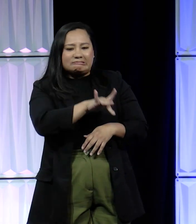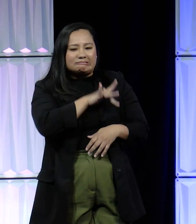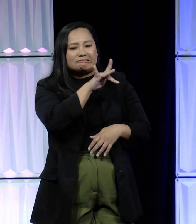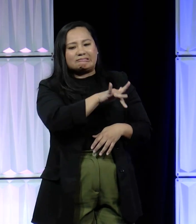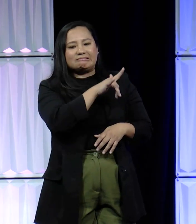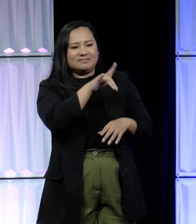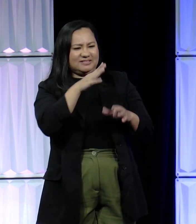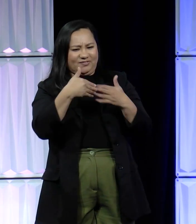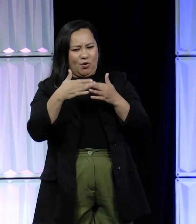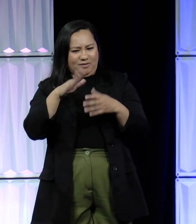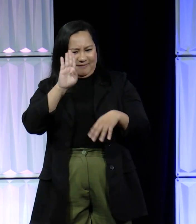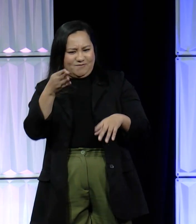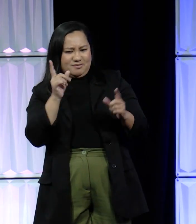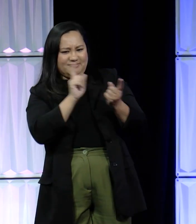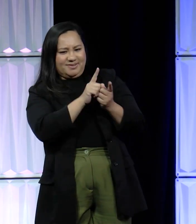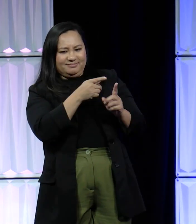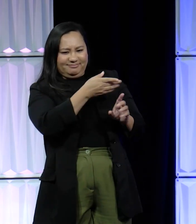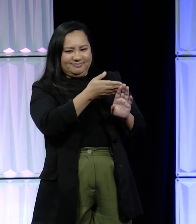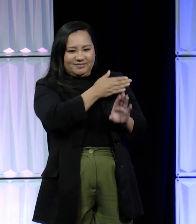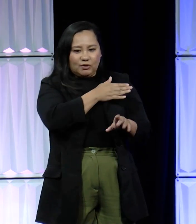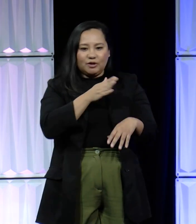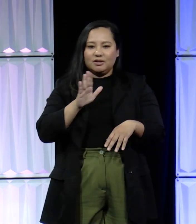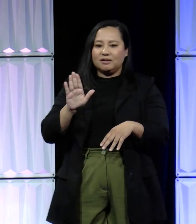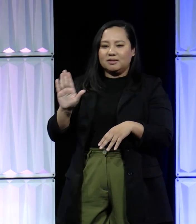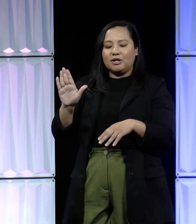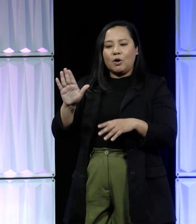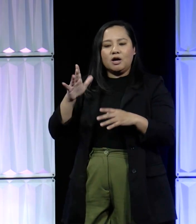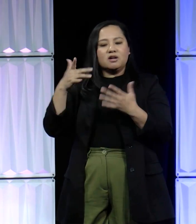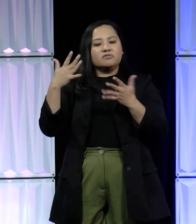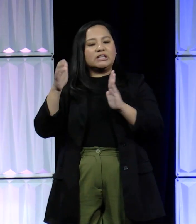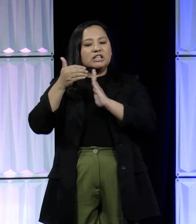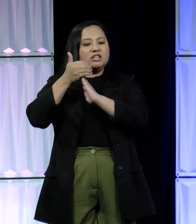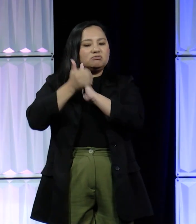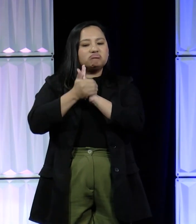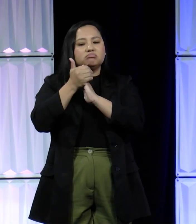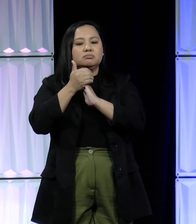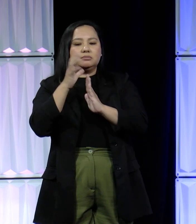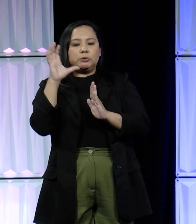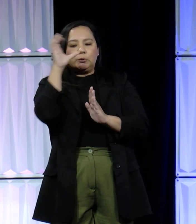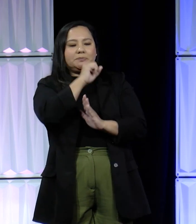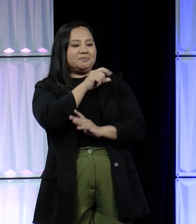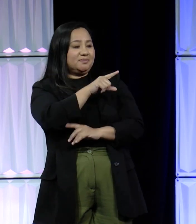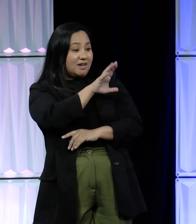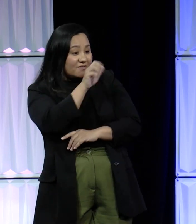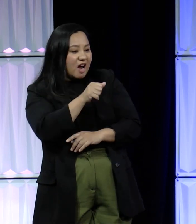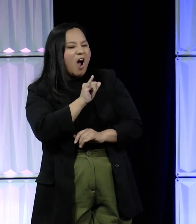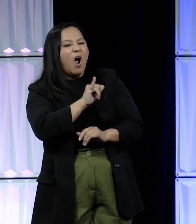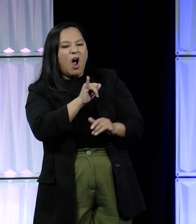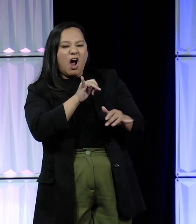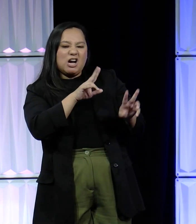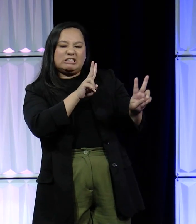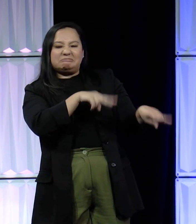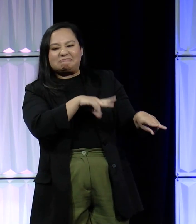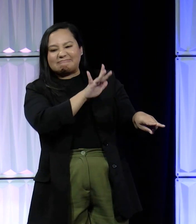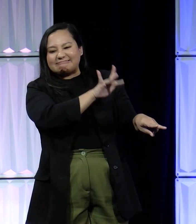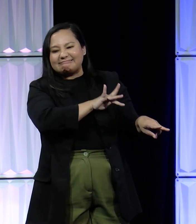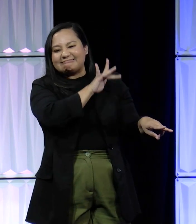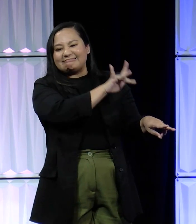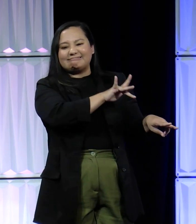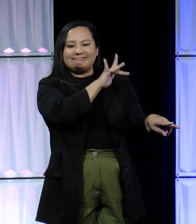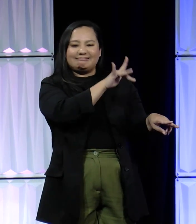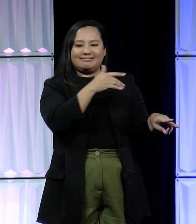toward me as an African was a kind of patronizing, well-meaning pity. My roommate had a single story of